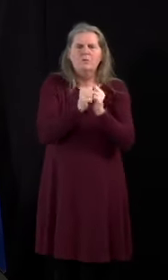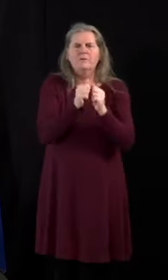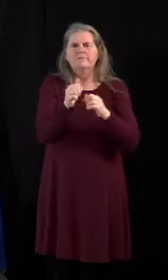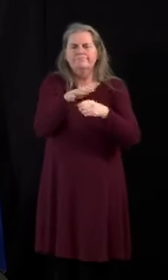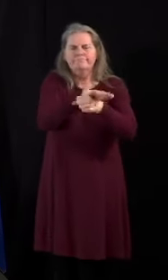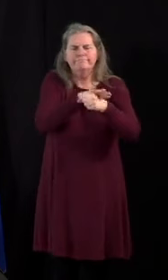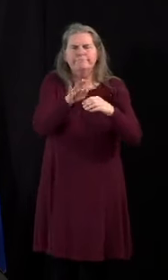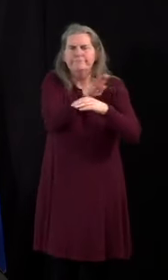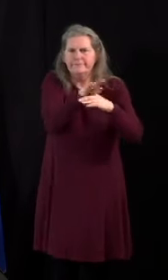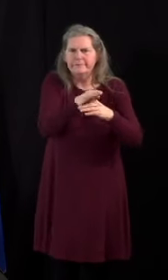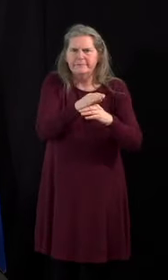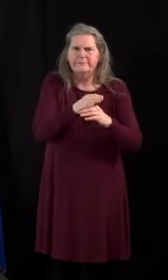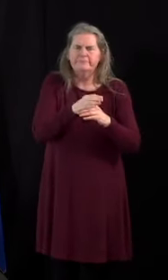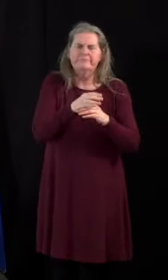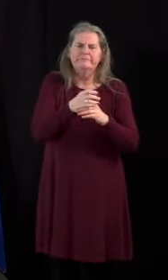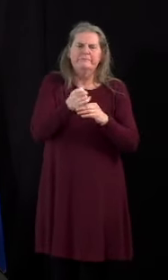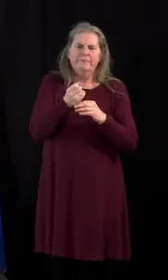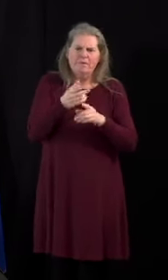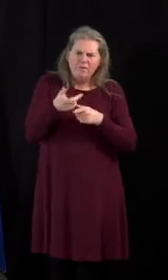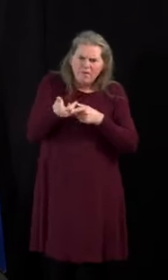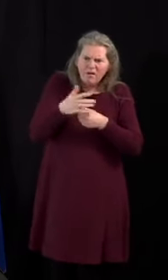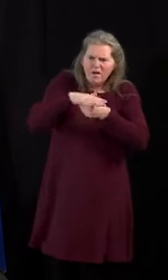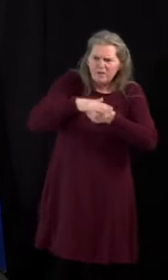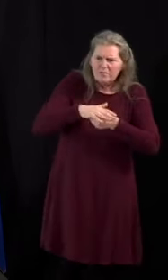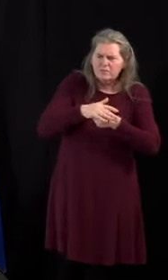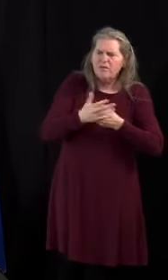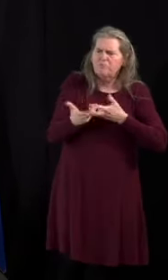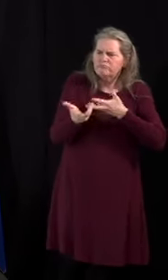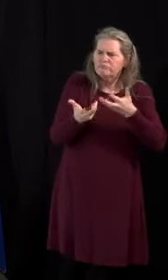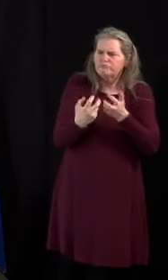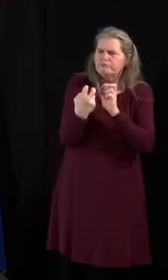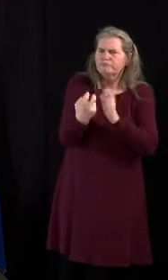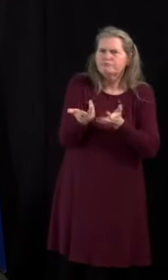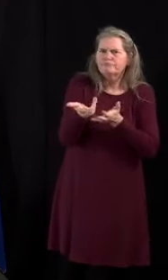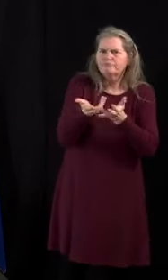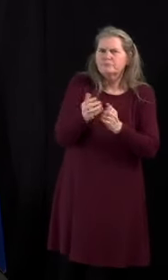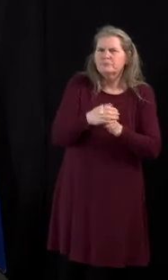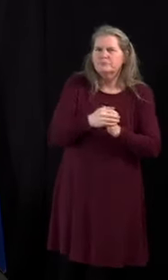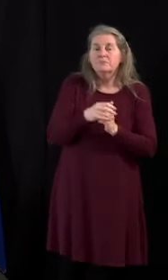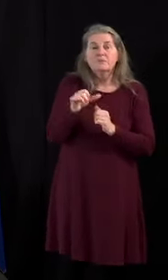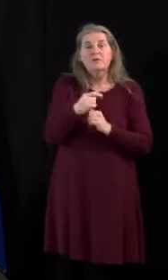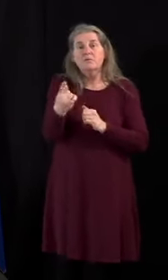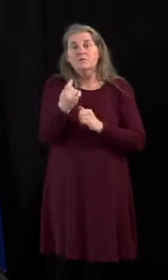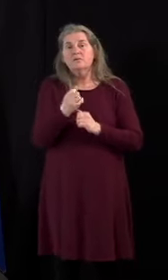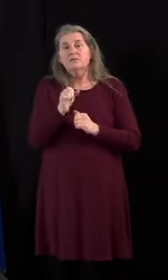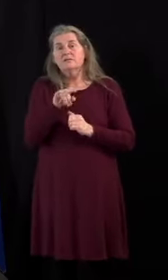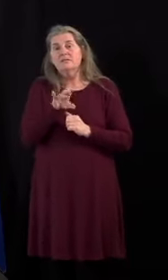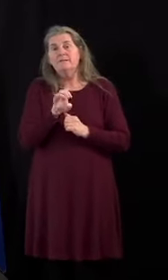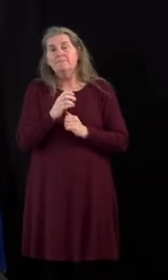and understand the pressure that they're under. Do you have a follow-up, Steve?